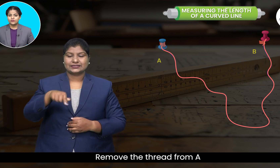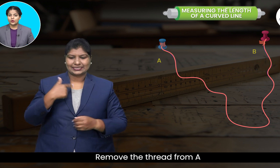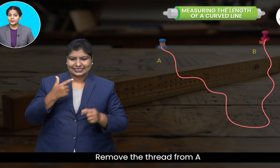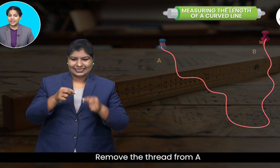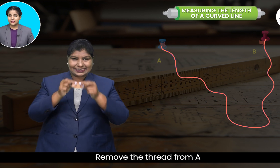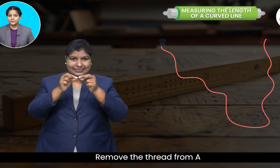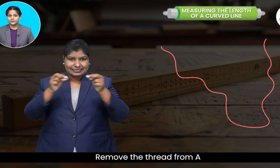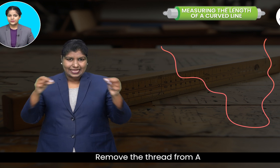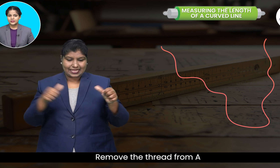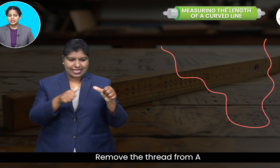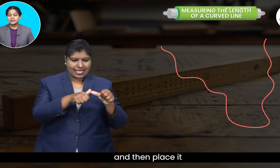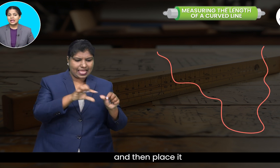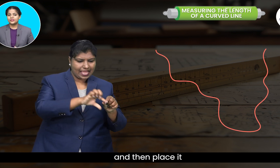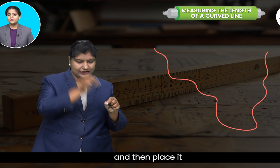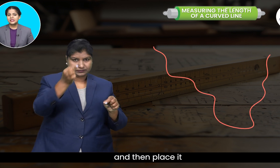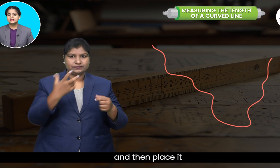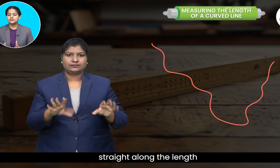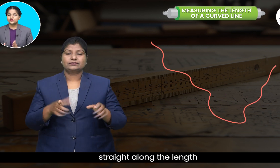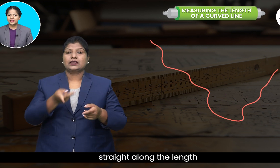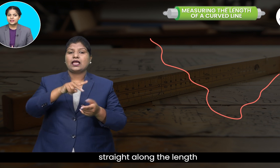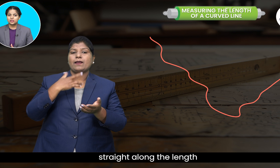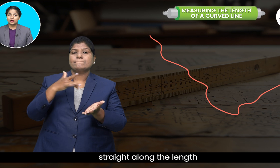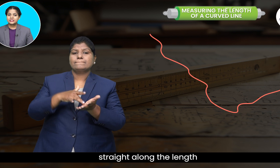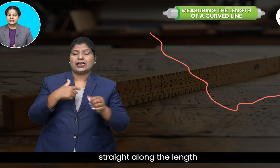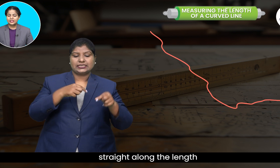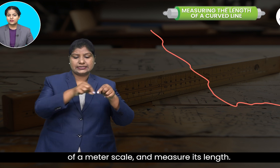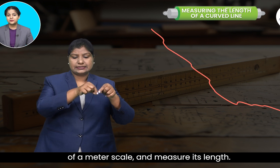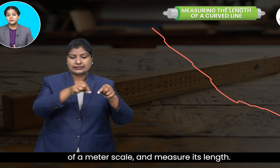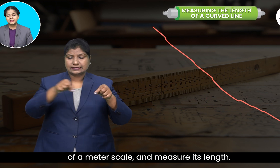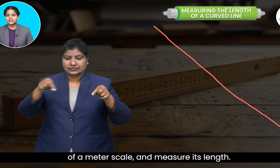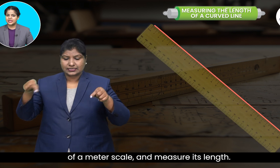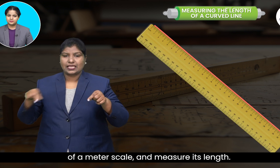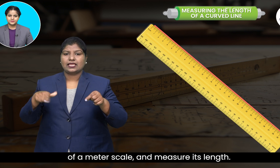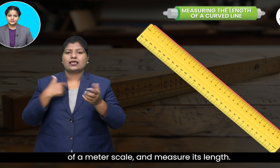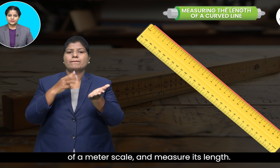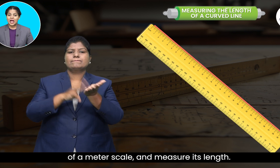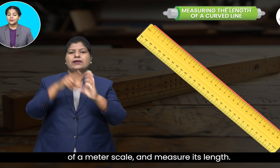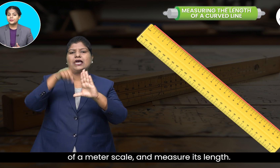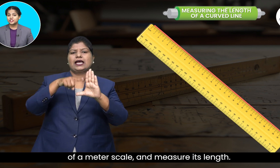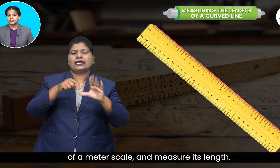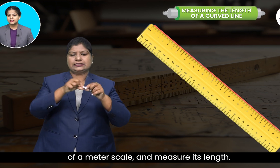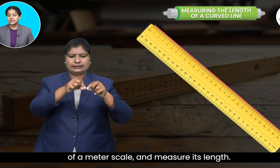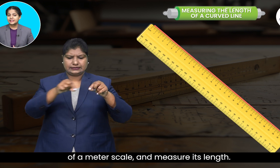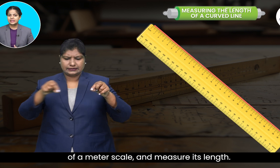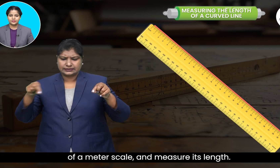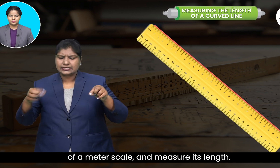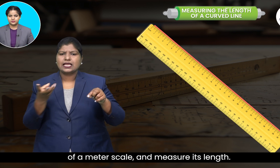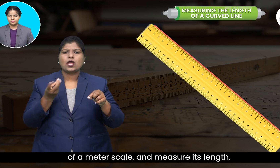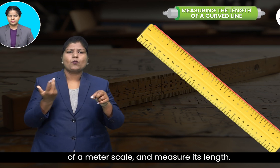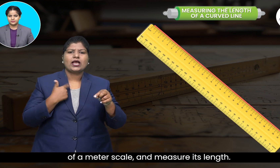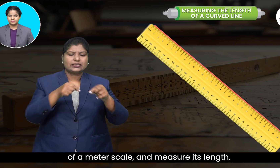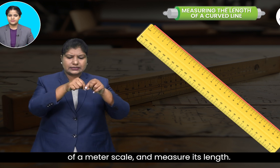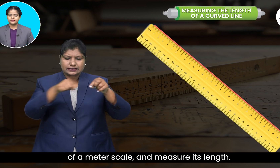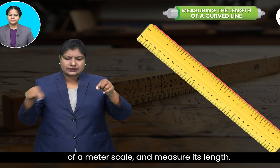thread from A and then place it straight along the length of a meter scale and measures its